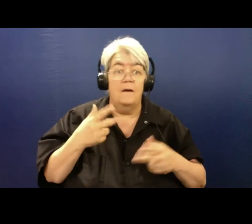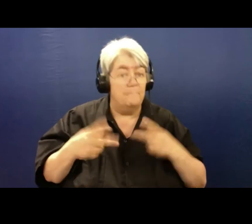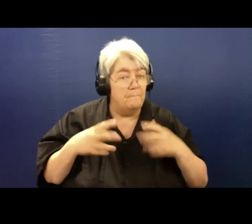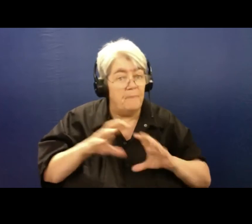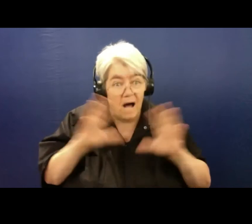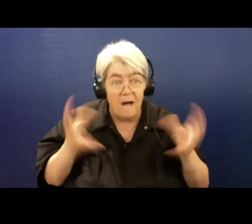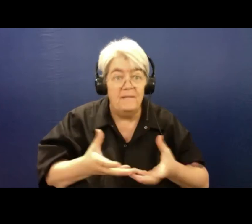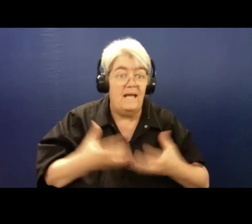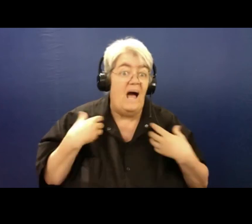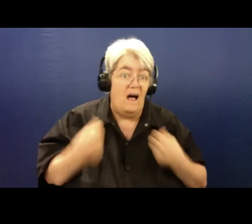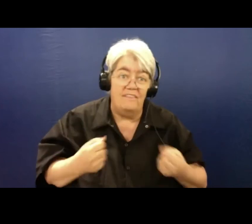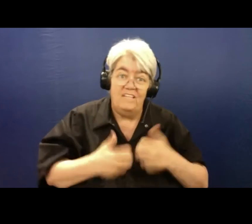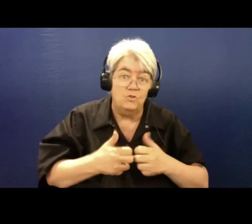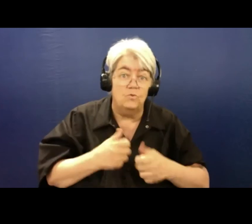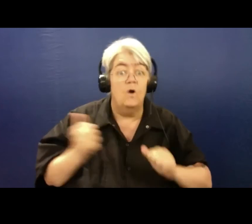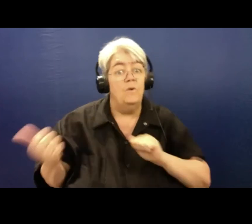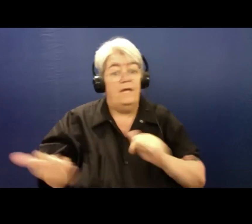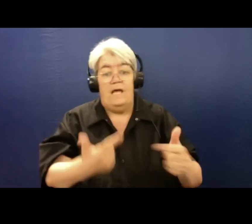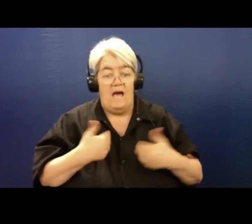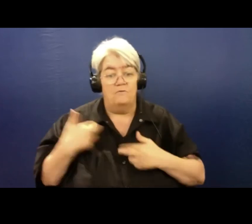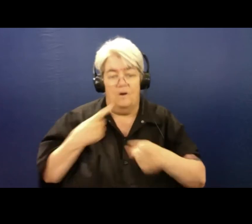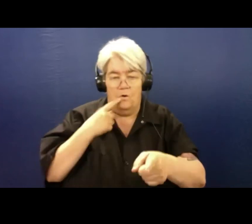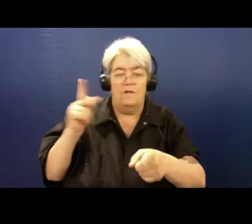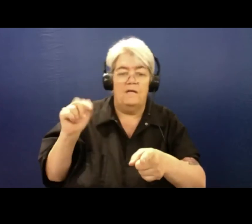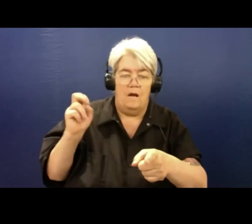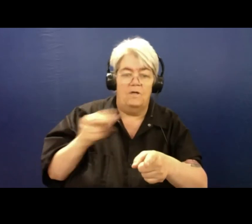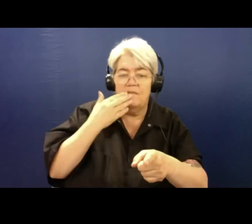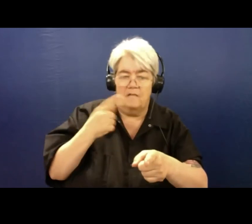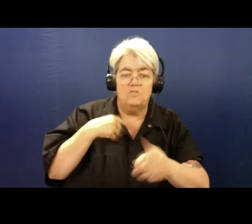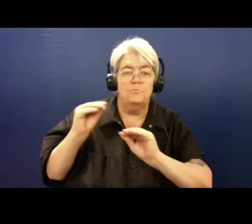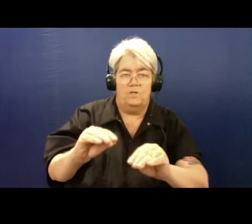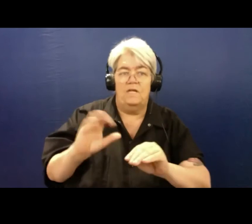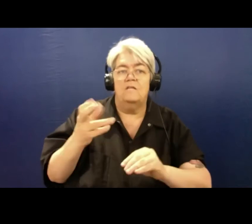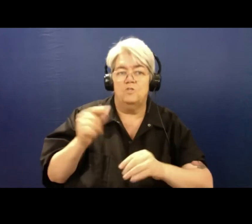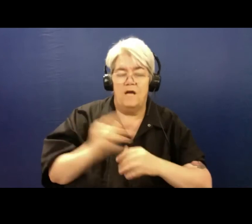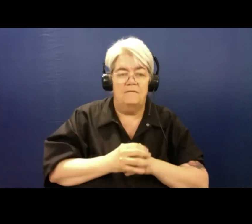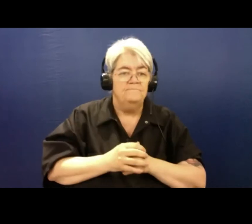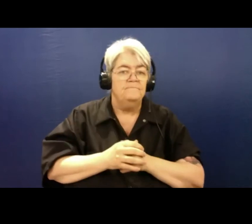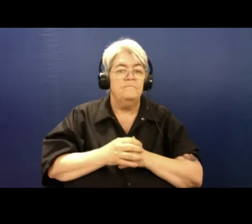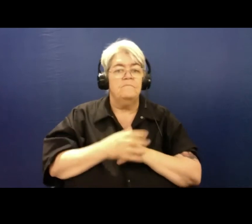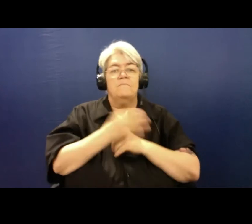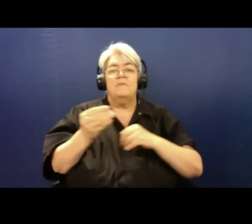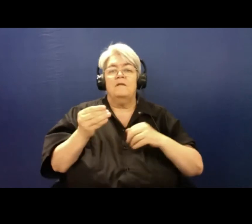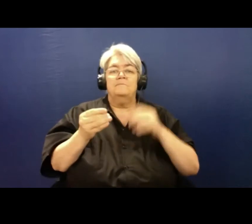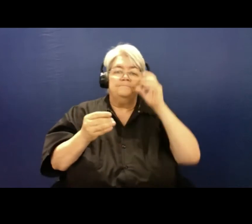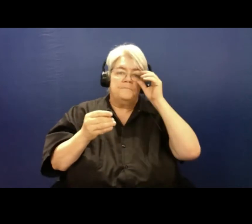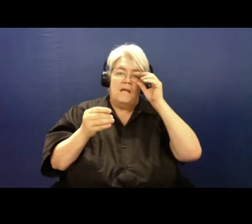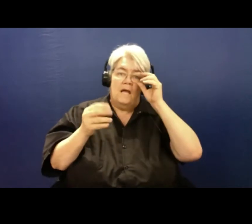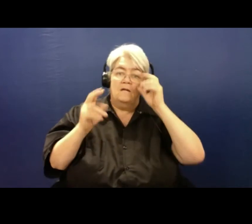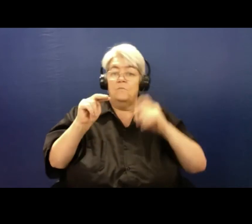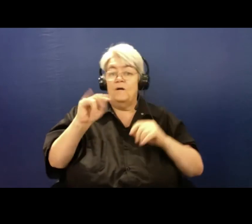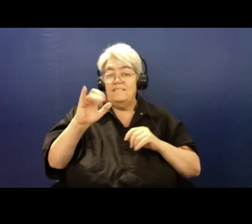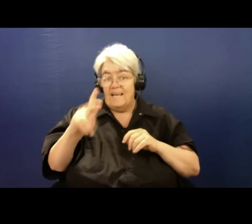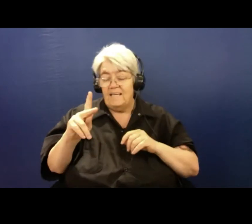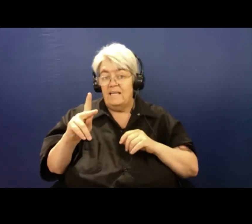have a role. Thanks. I see Karen just put it in the chat. And what Nick is arguing,